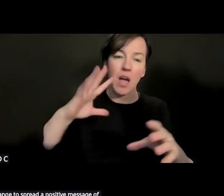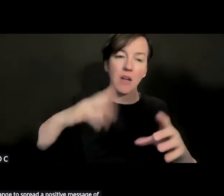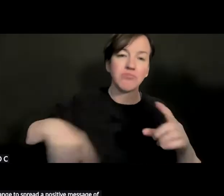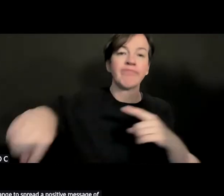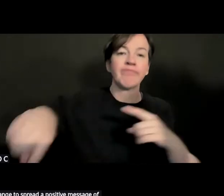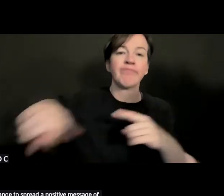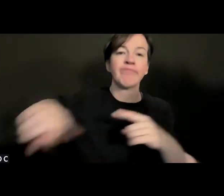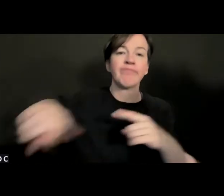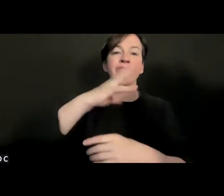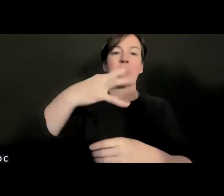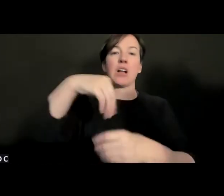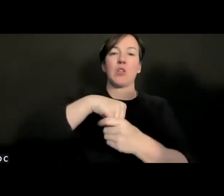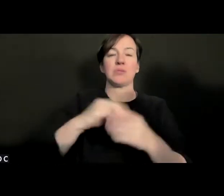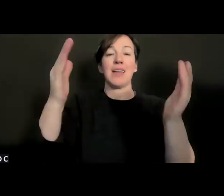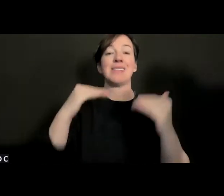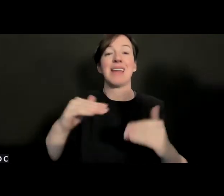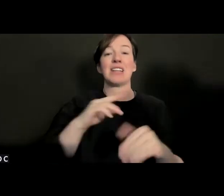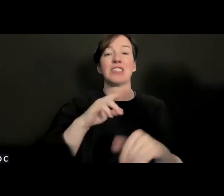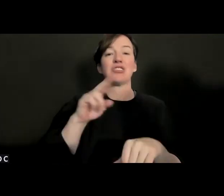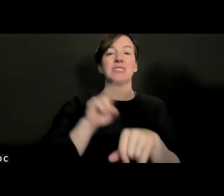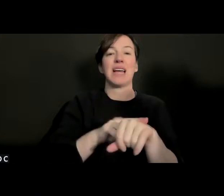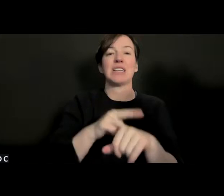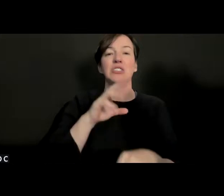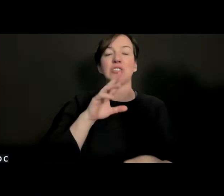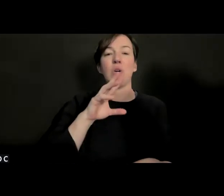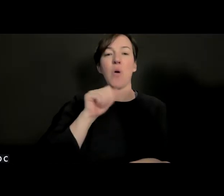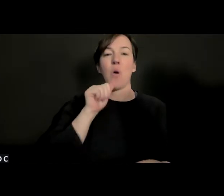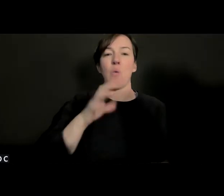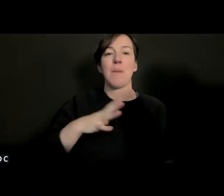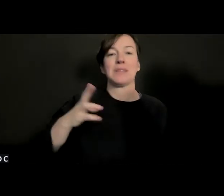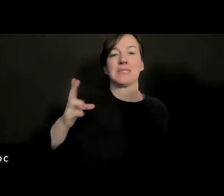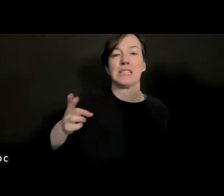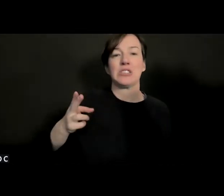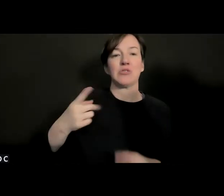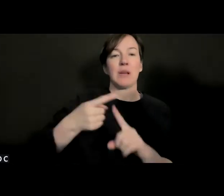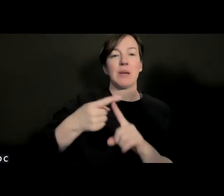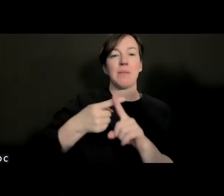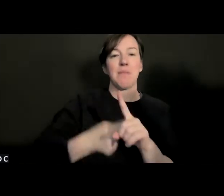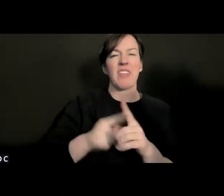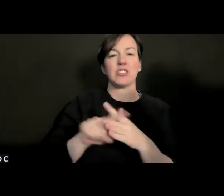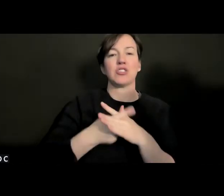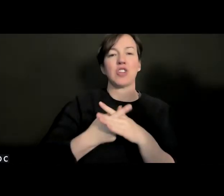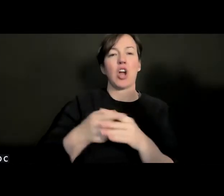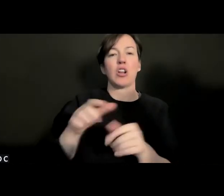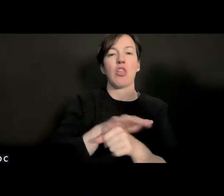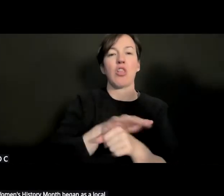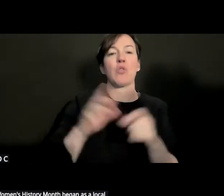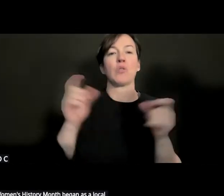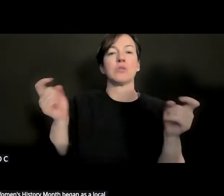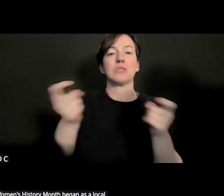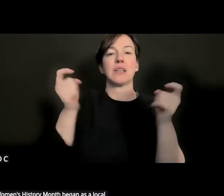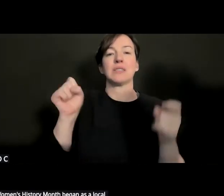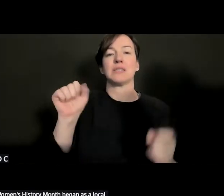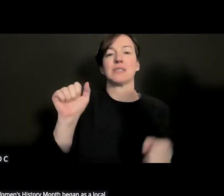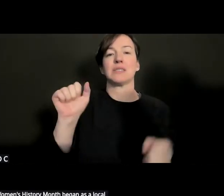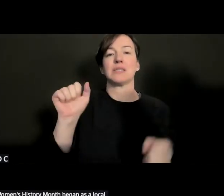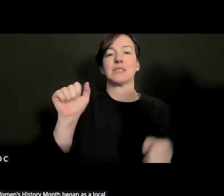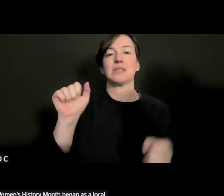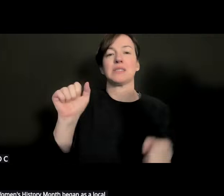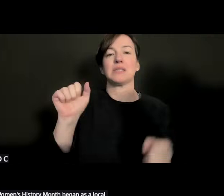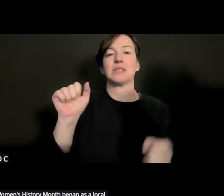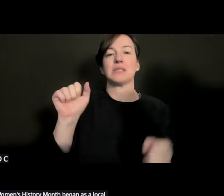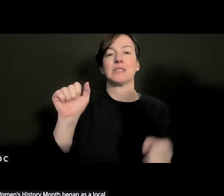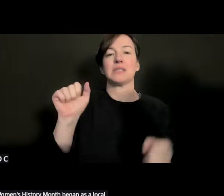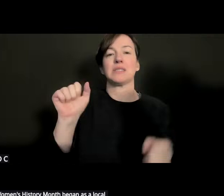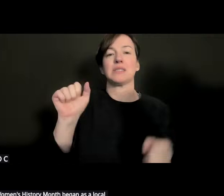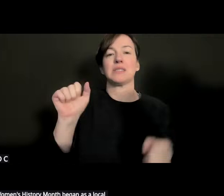Next is National Women's History Month. Women's History Month began as a local celebration in Santa Rosa, California for 1